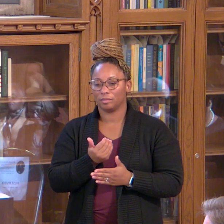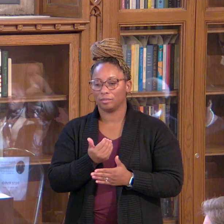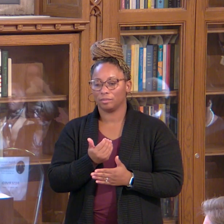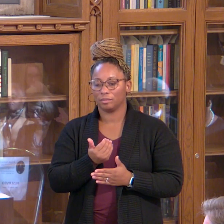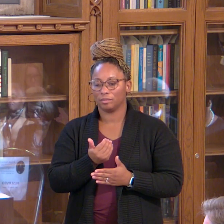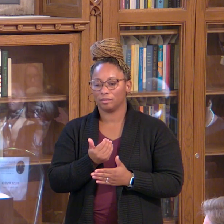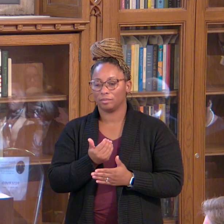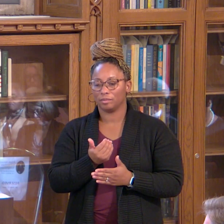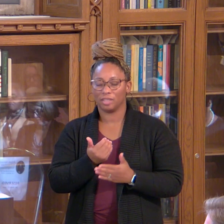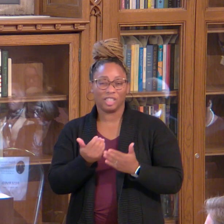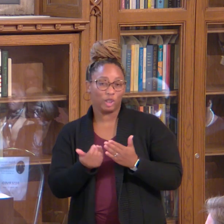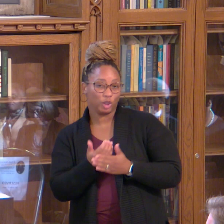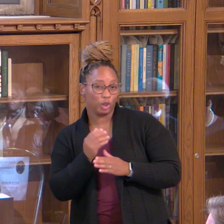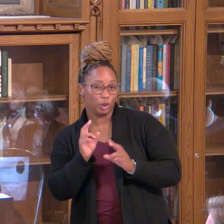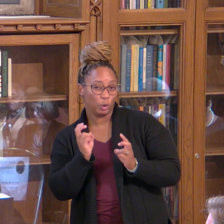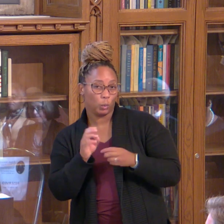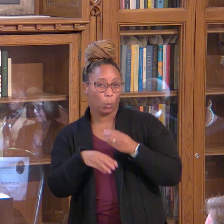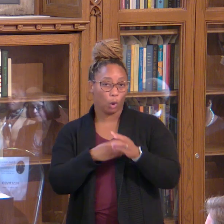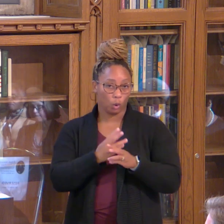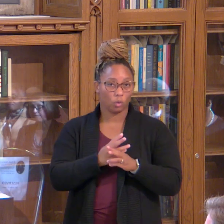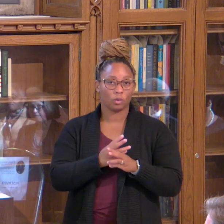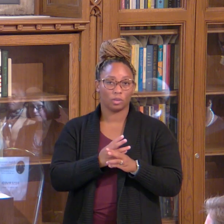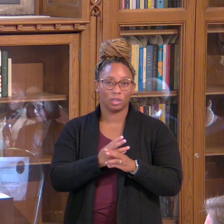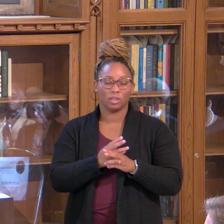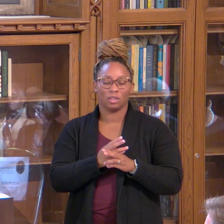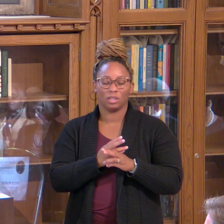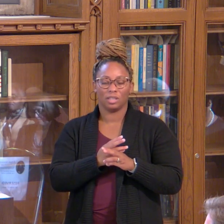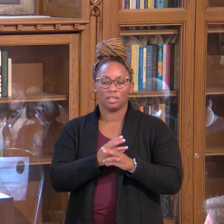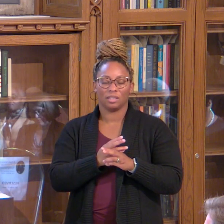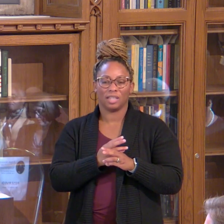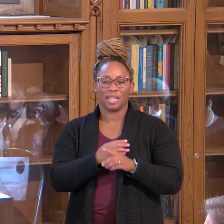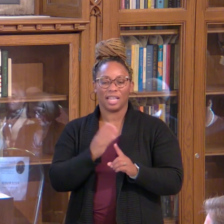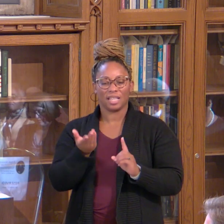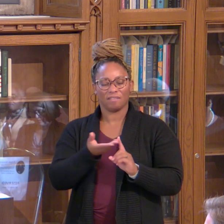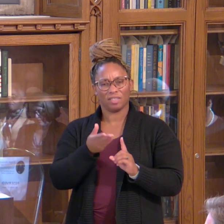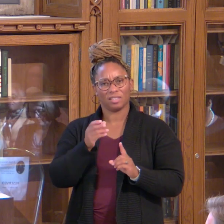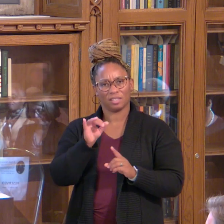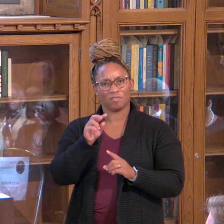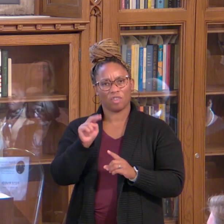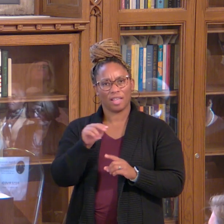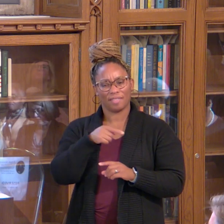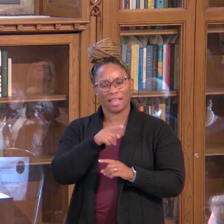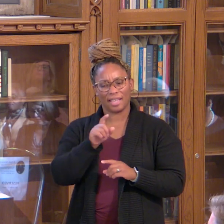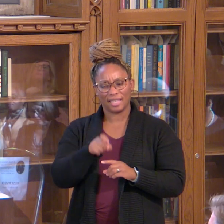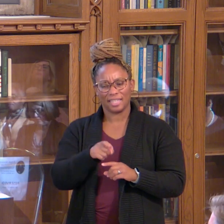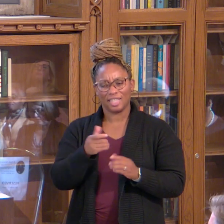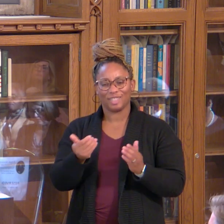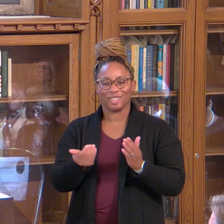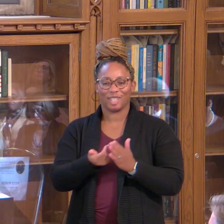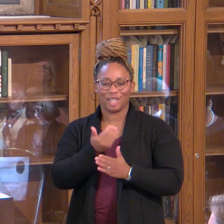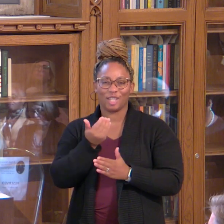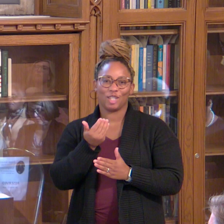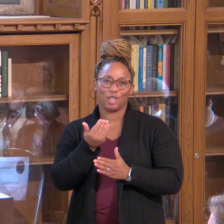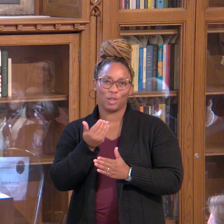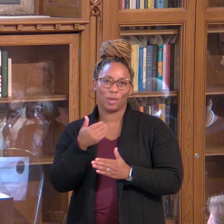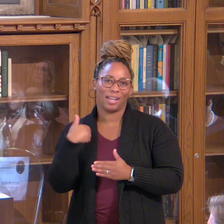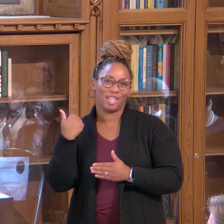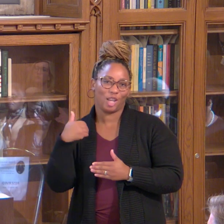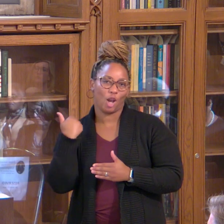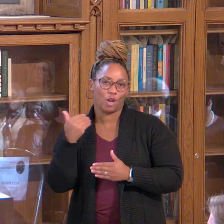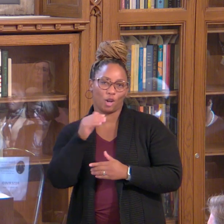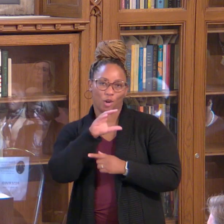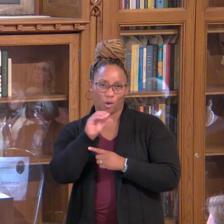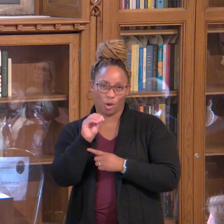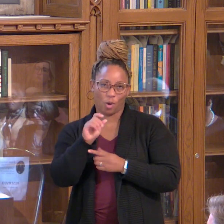new world so to speak convinces Franklin that that he needs a a new and younger